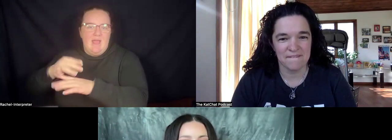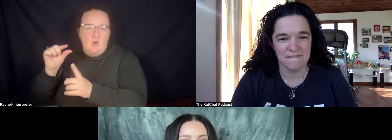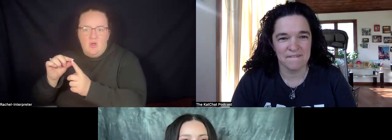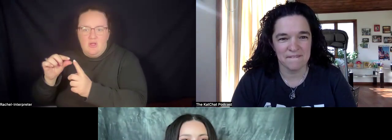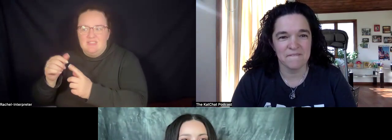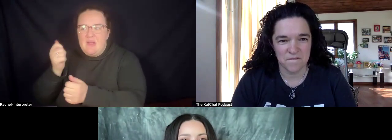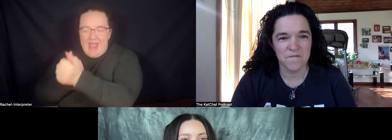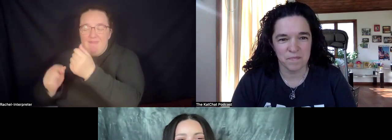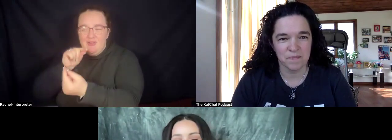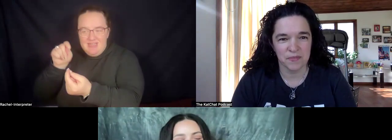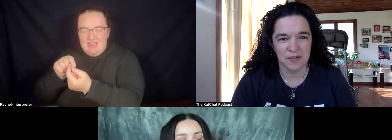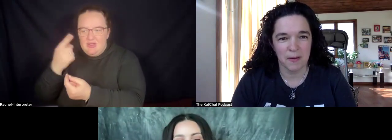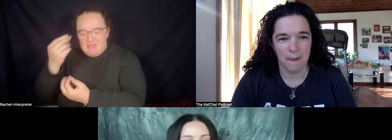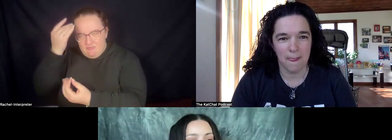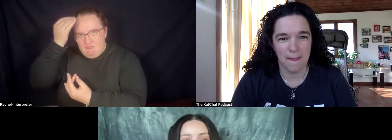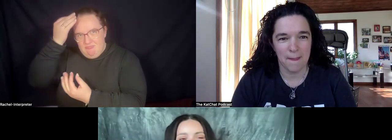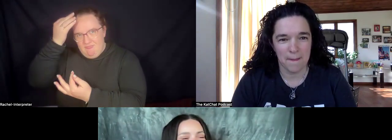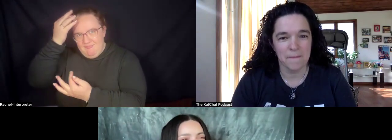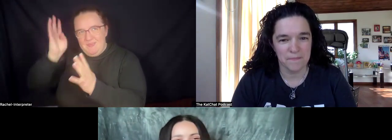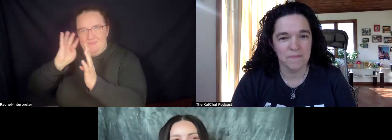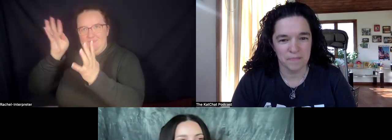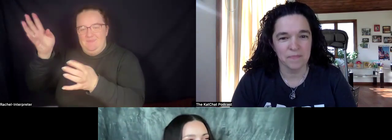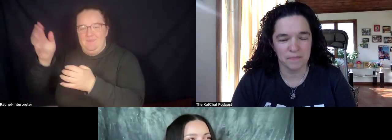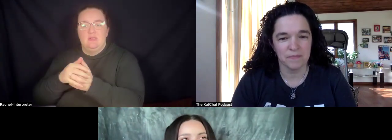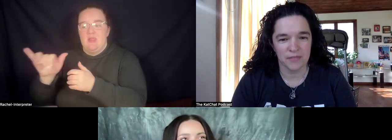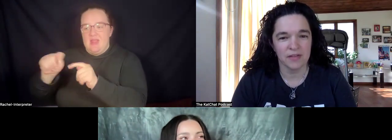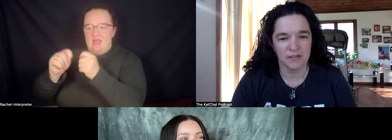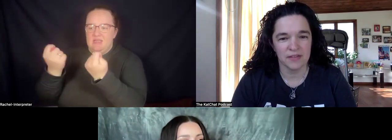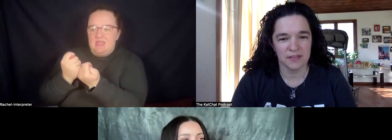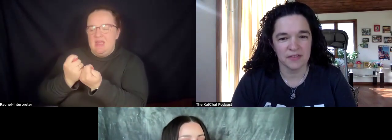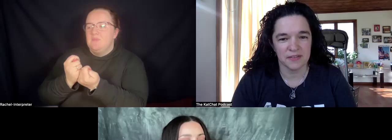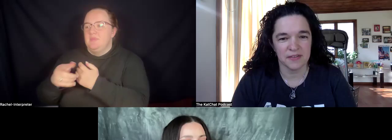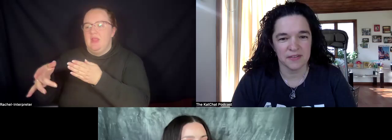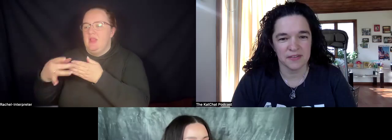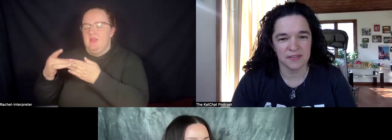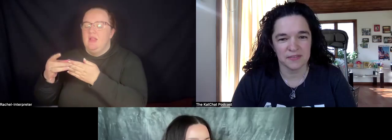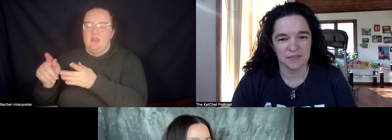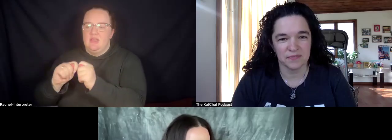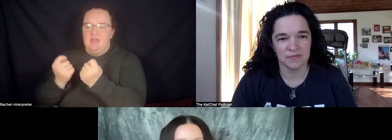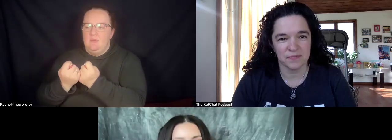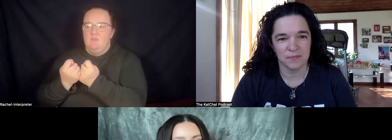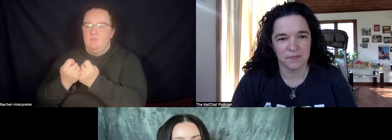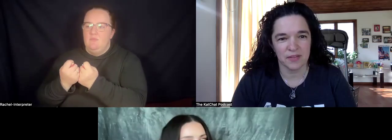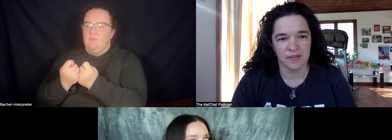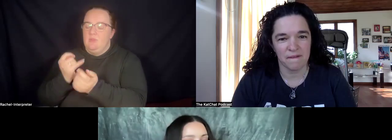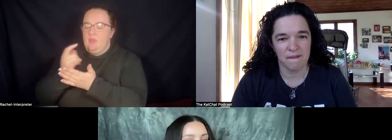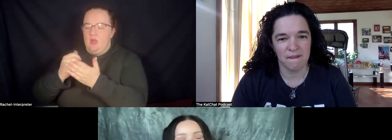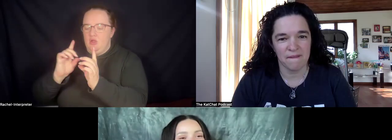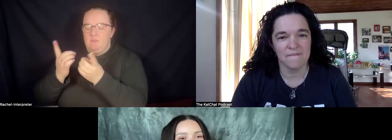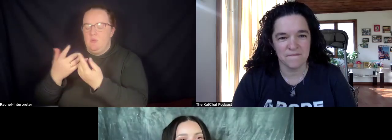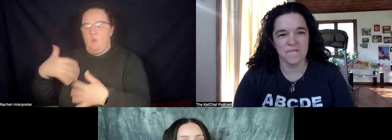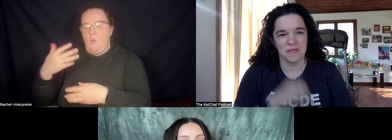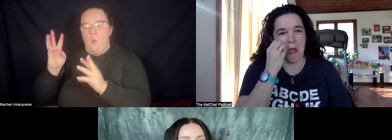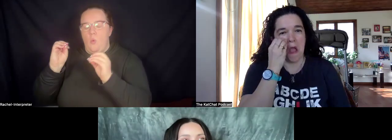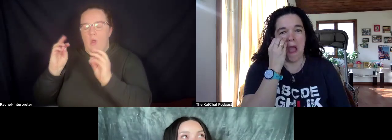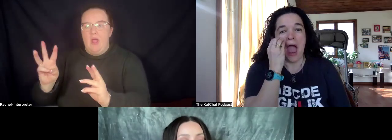about. And so just the team, Gregory, Tomas, they led the art department. Like